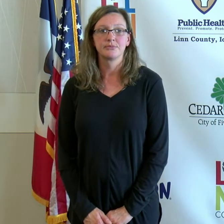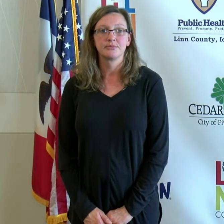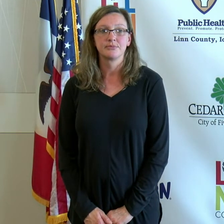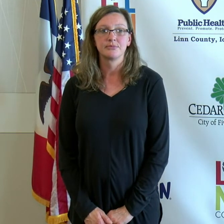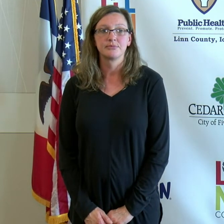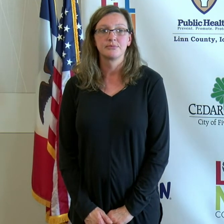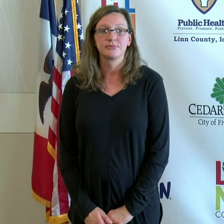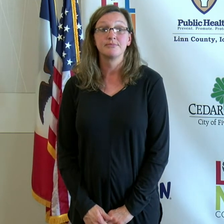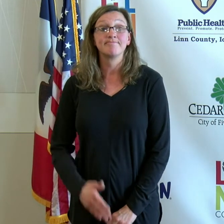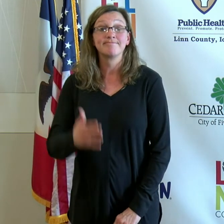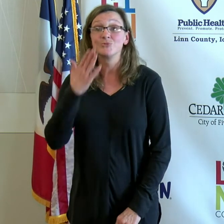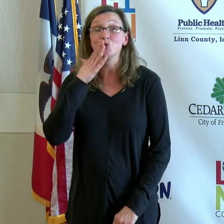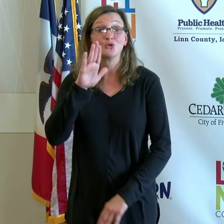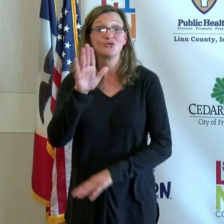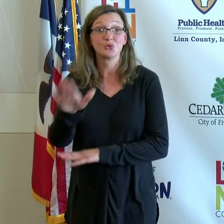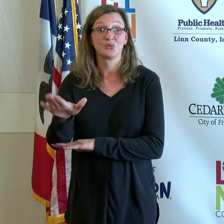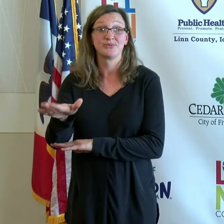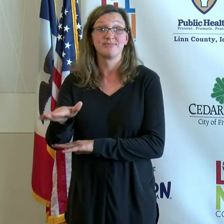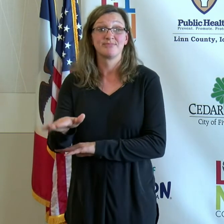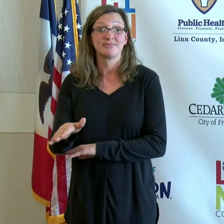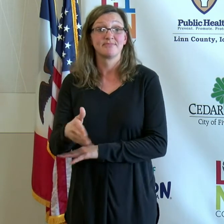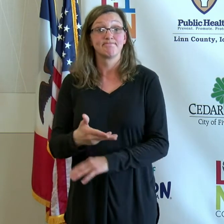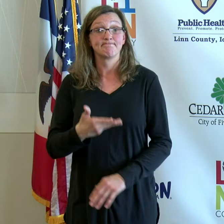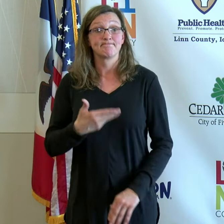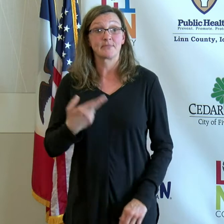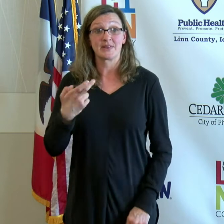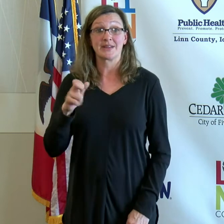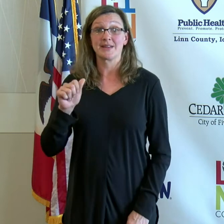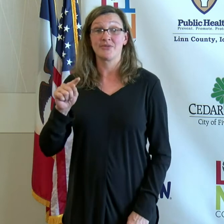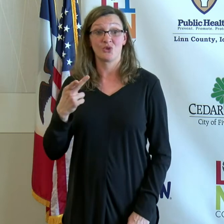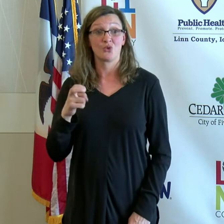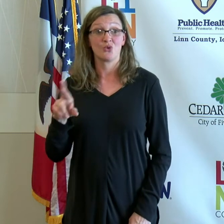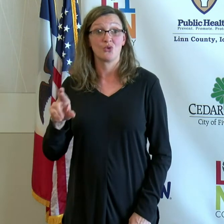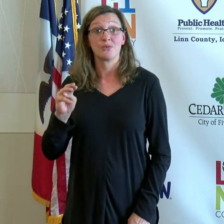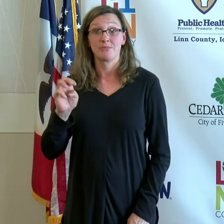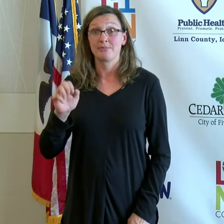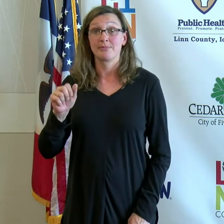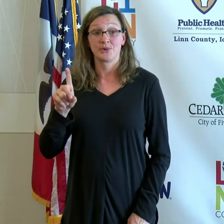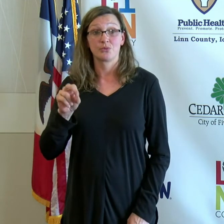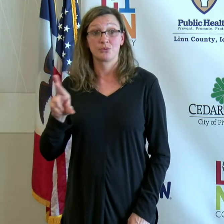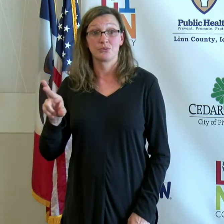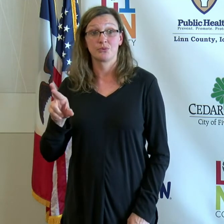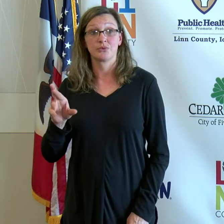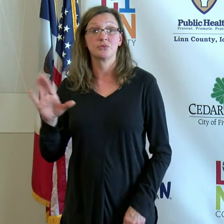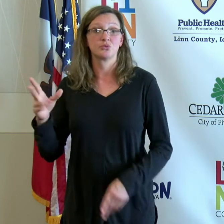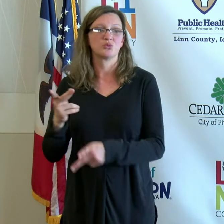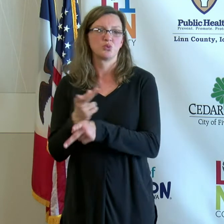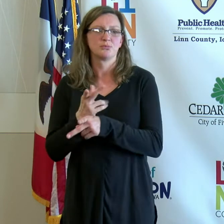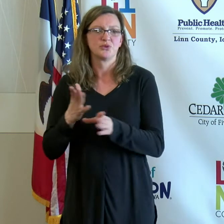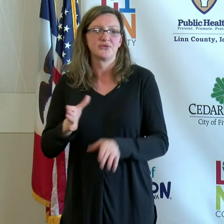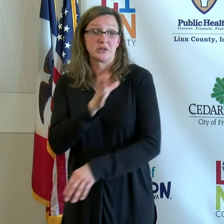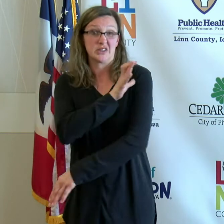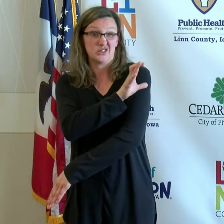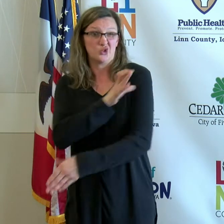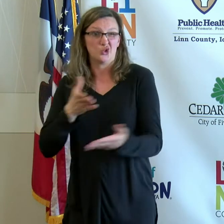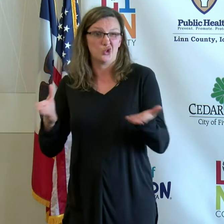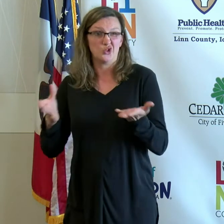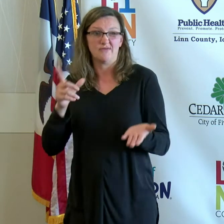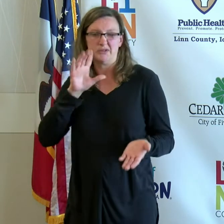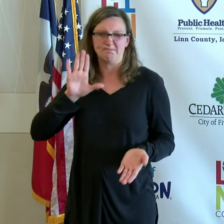Good afternoon. My name is Heather Metter, and I am the supervisor for the Clinical Services Branch at Linn County Public